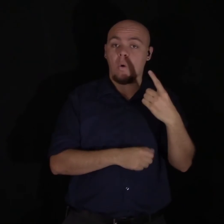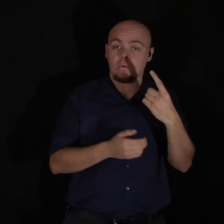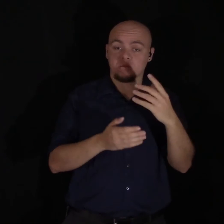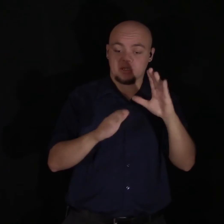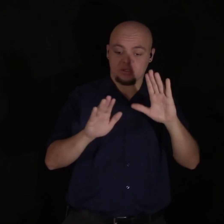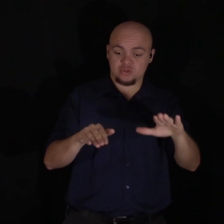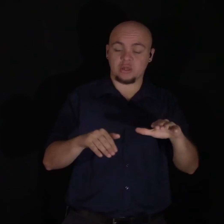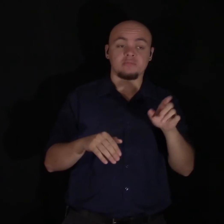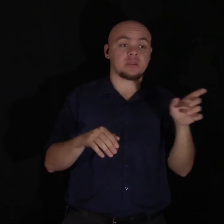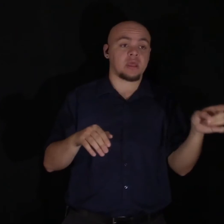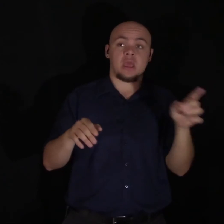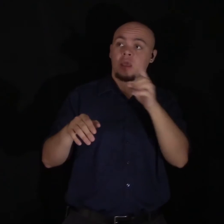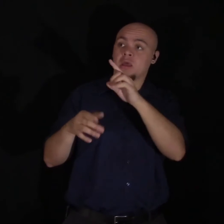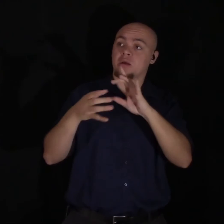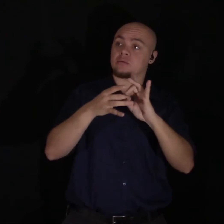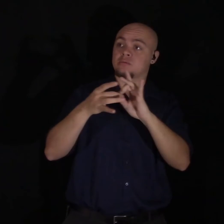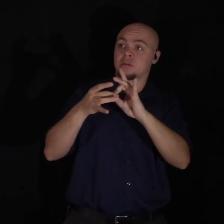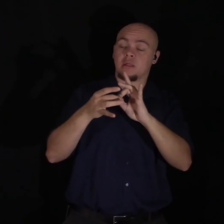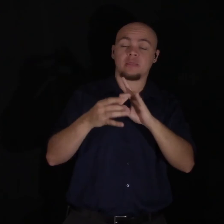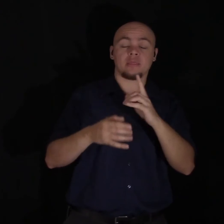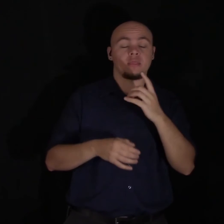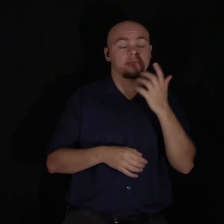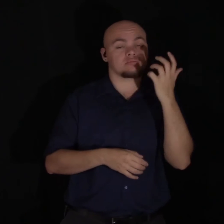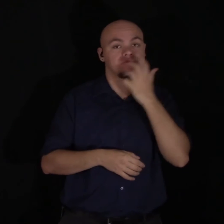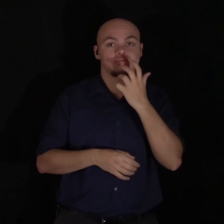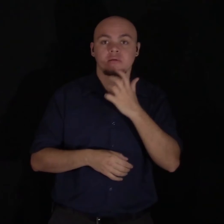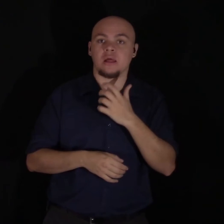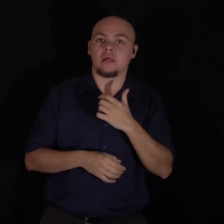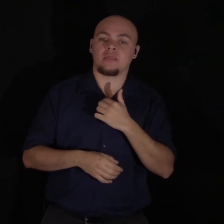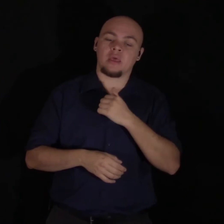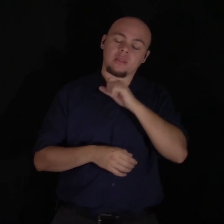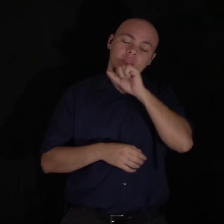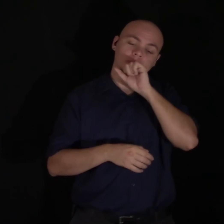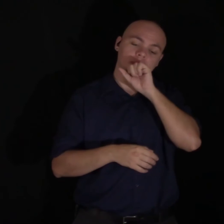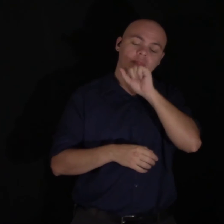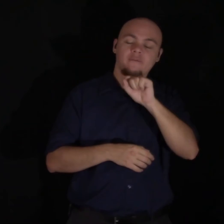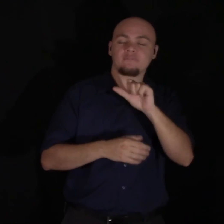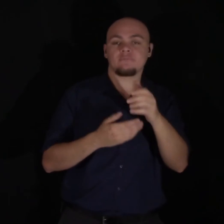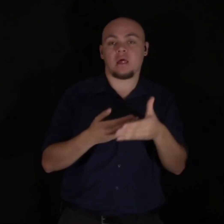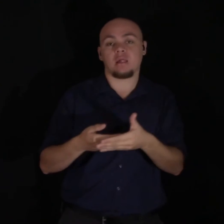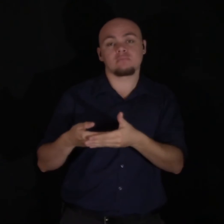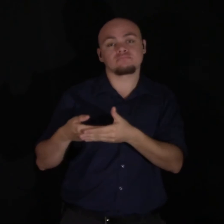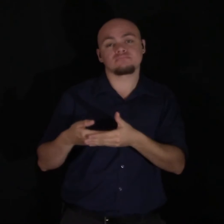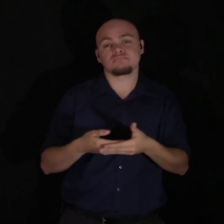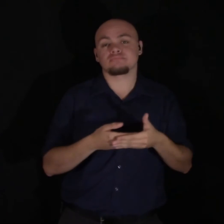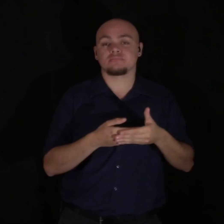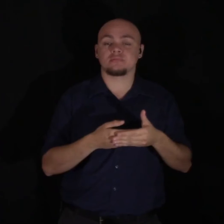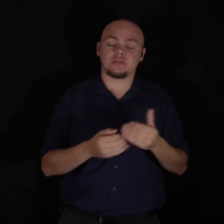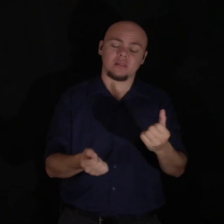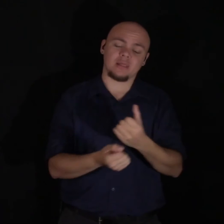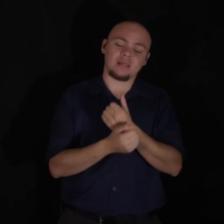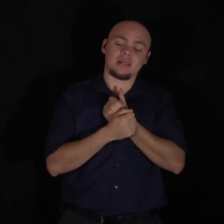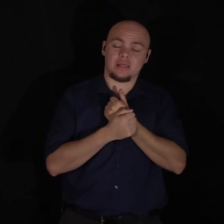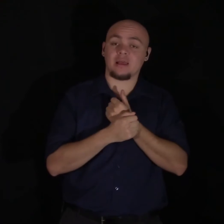other, they seemed to draw inexhaustible stores of affection from a very mine of love to bestow them upon